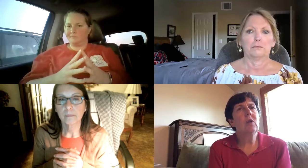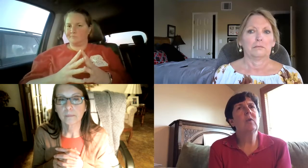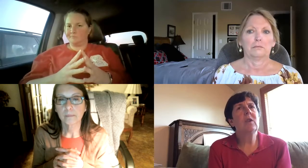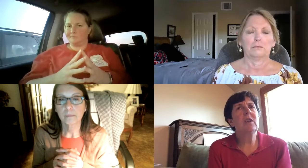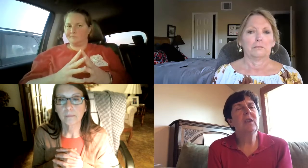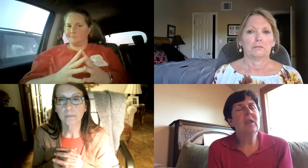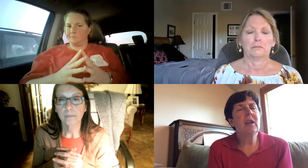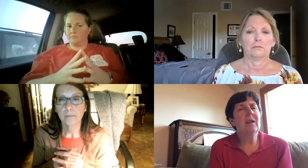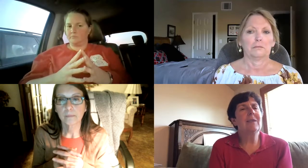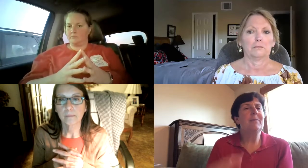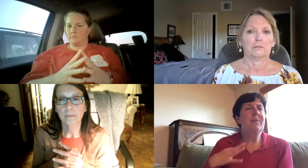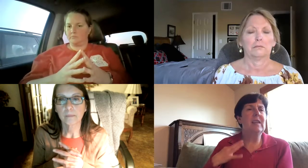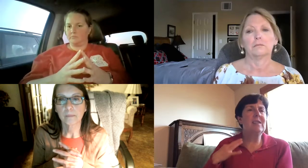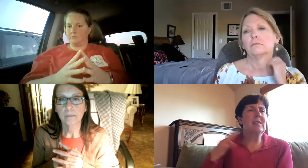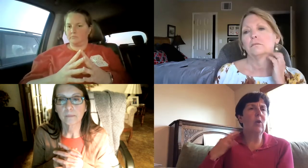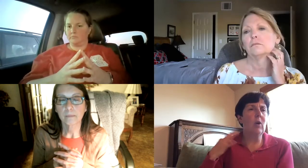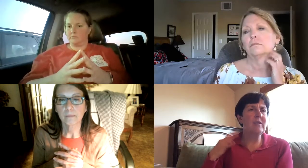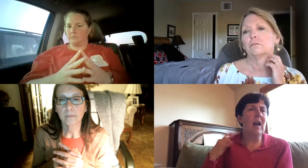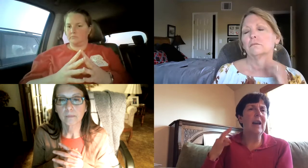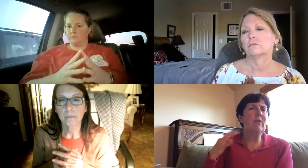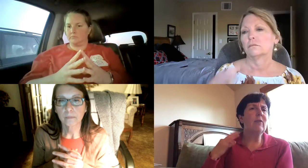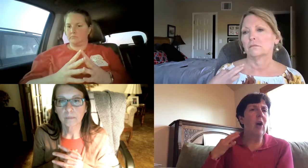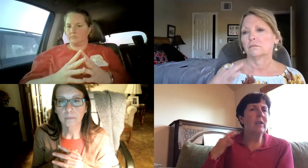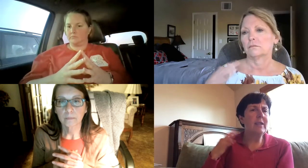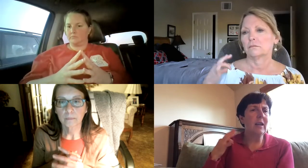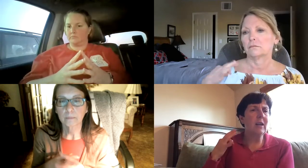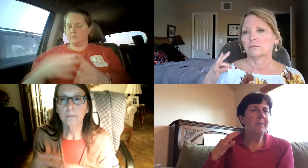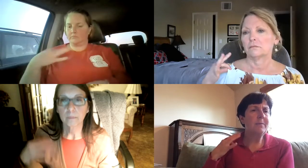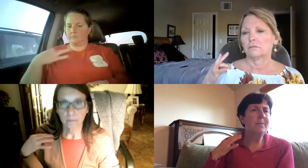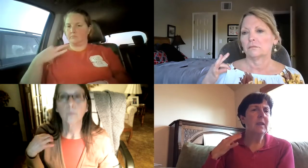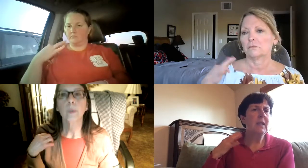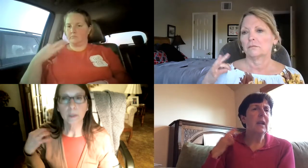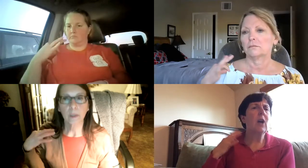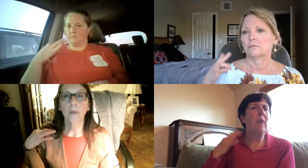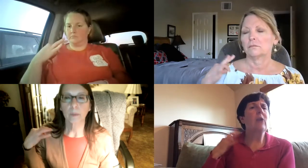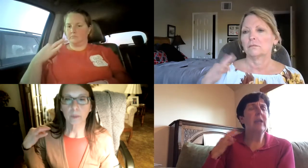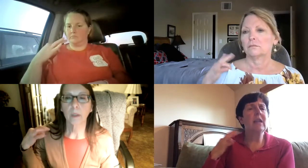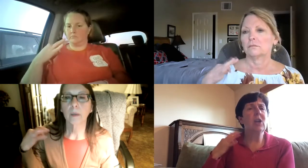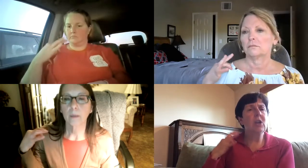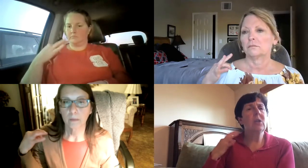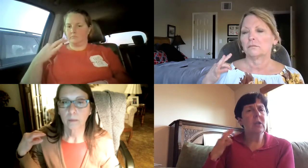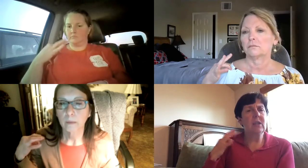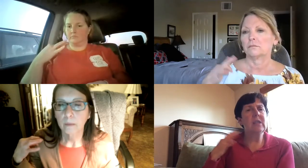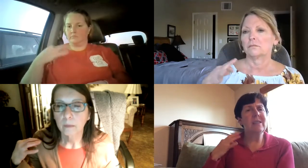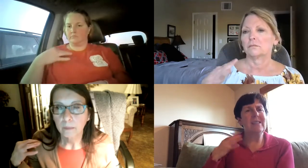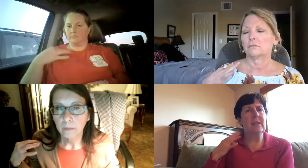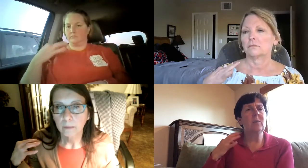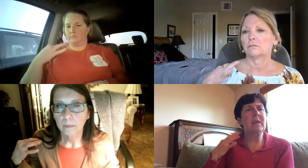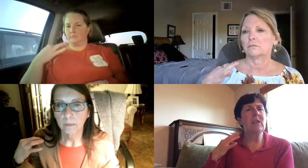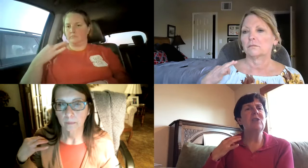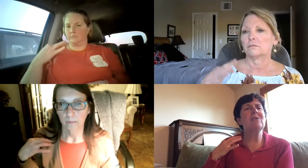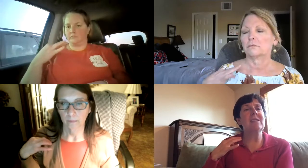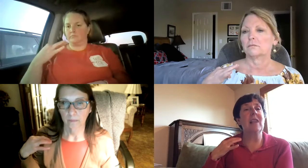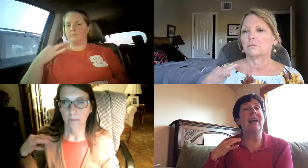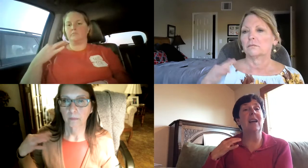So this is an old sign for volunteer. Around here, this is still